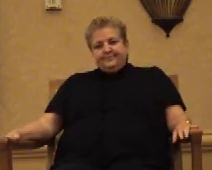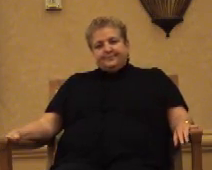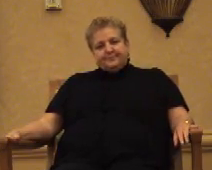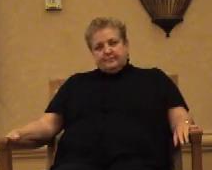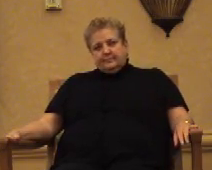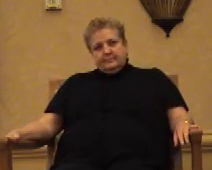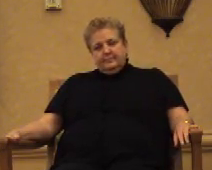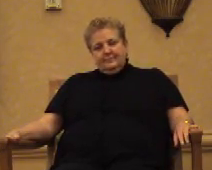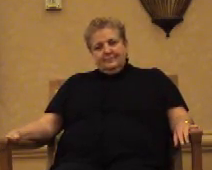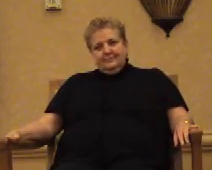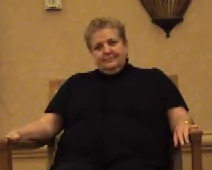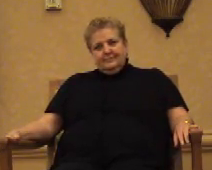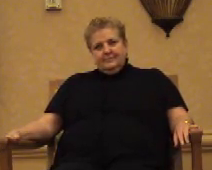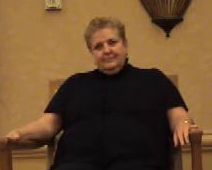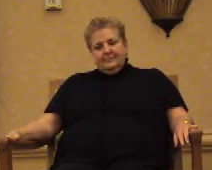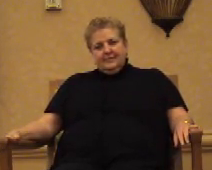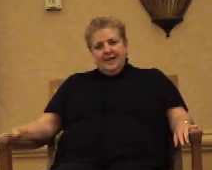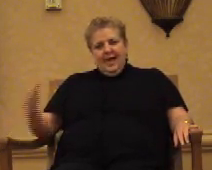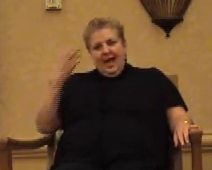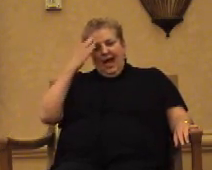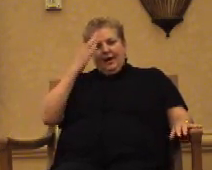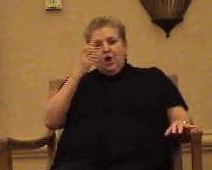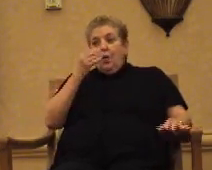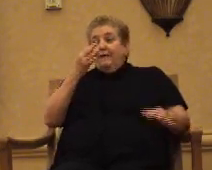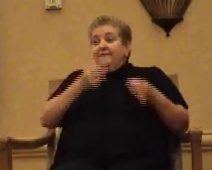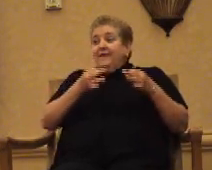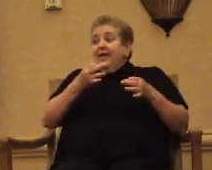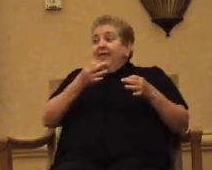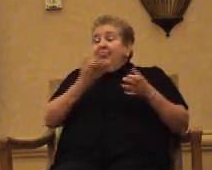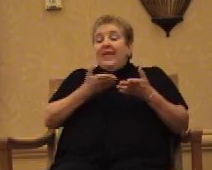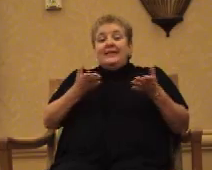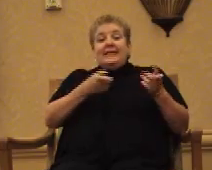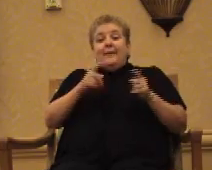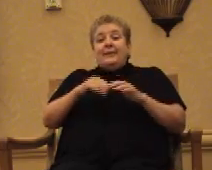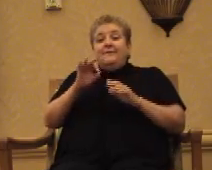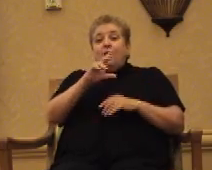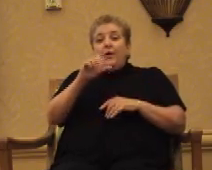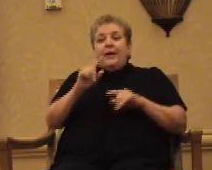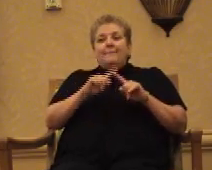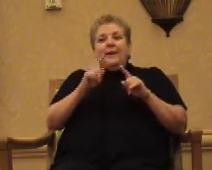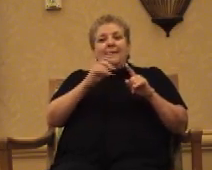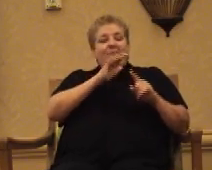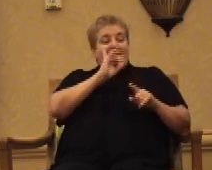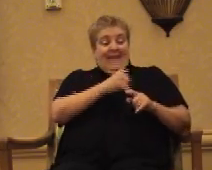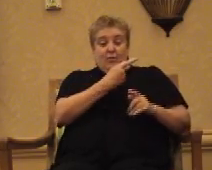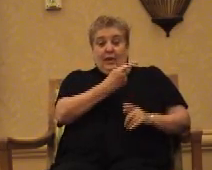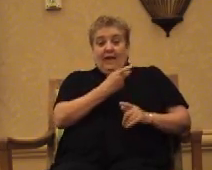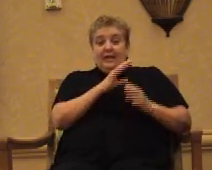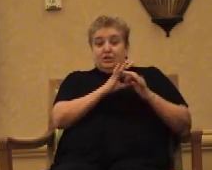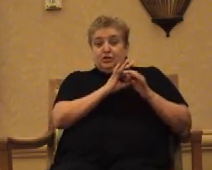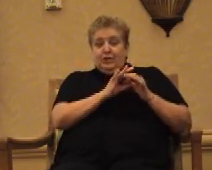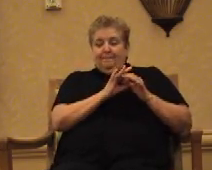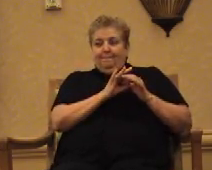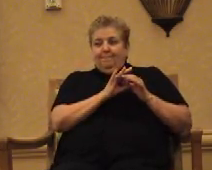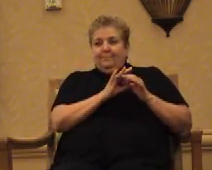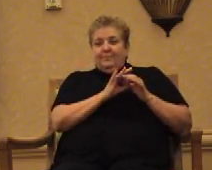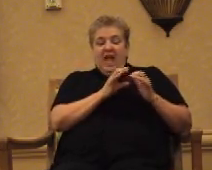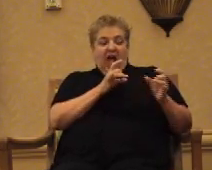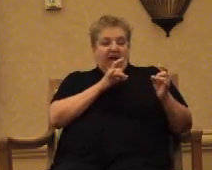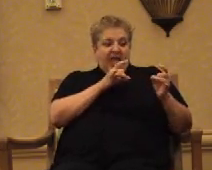And we were, I don't know if these happened in Florida, but it was one of those relationships where I hate you, lay down,